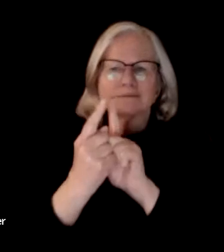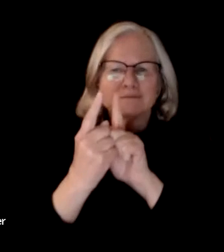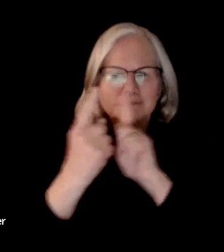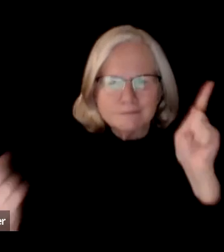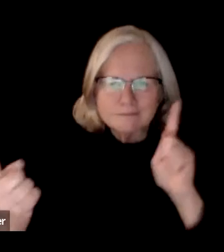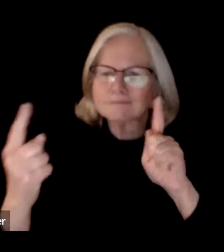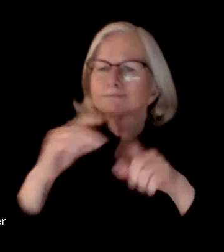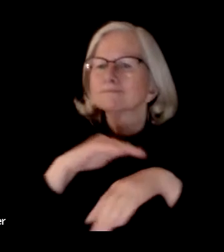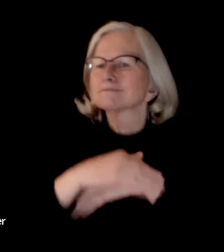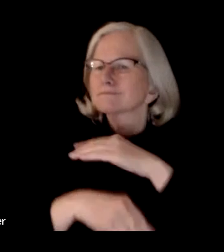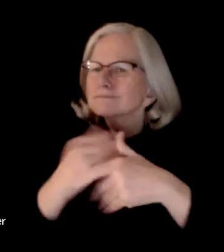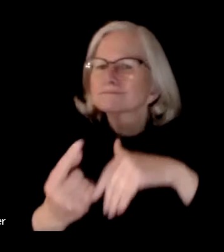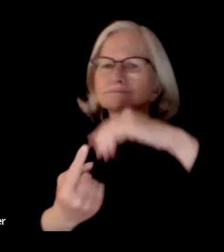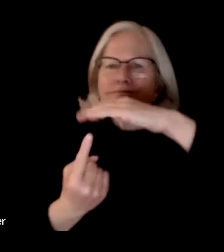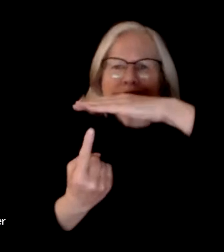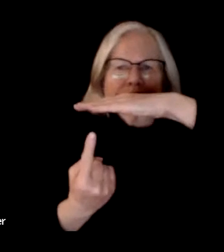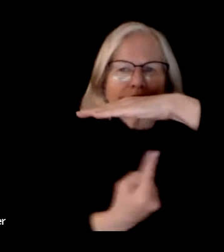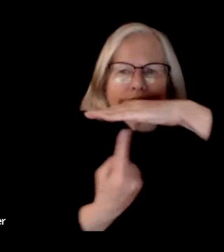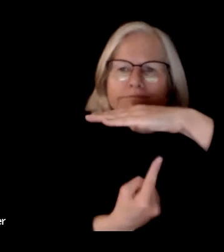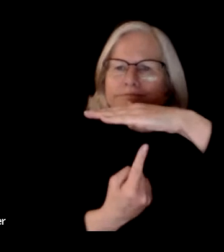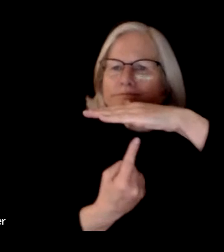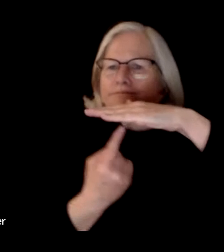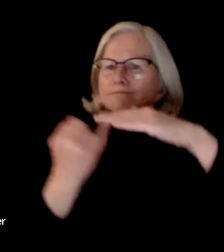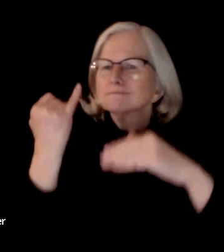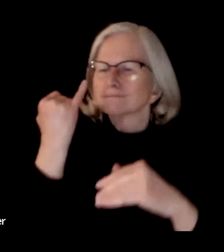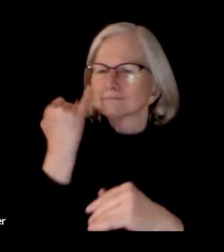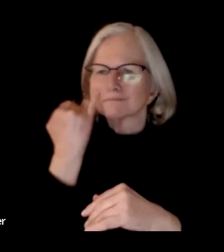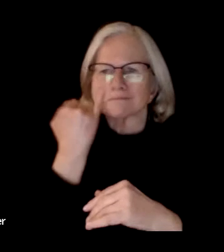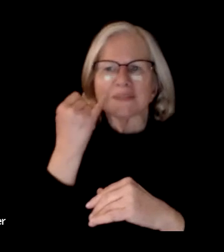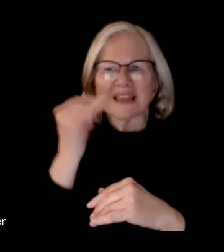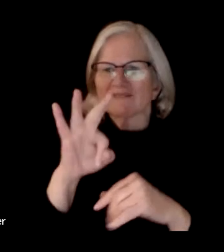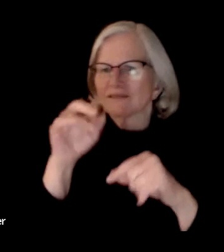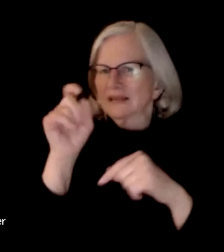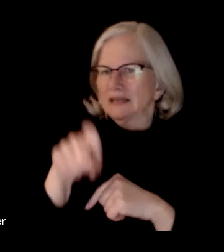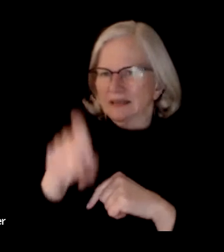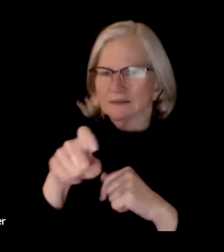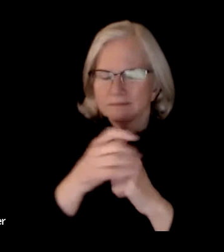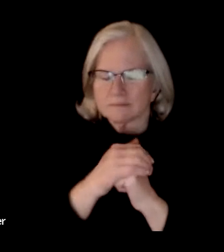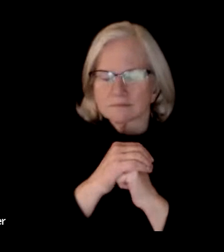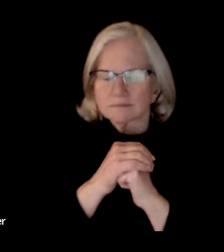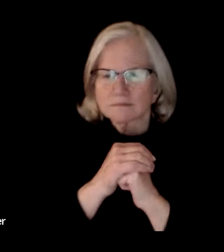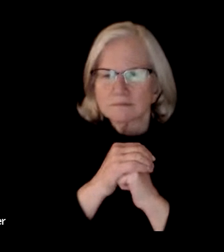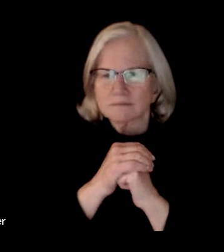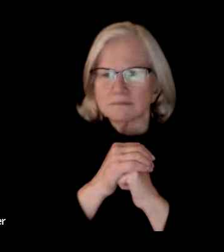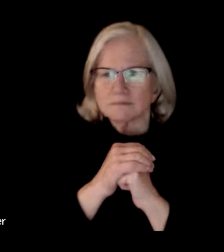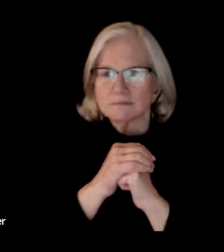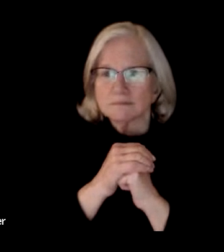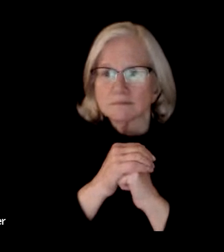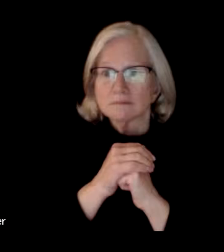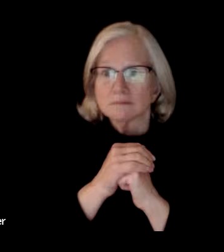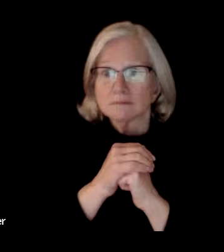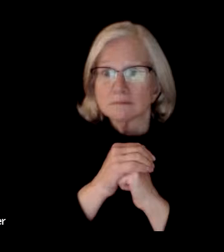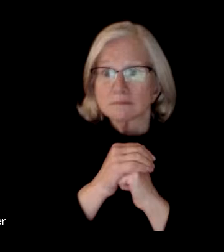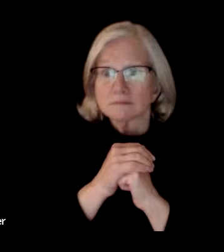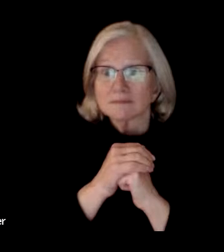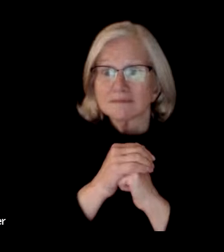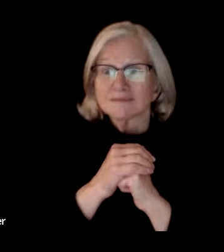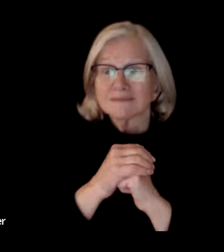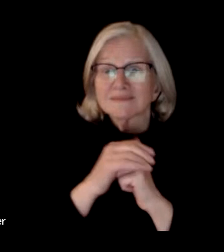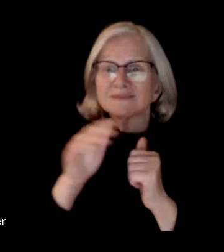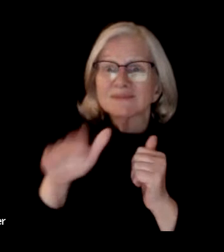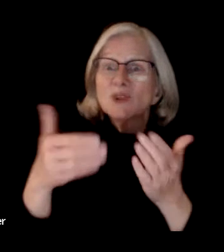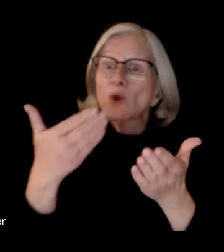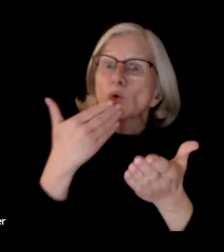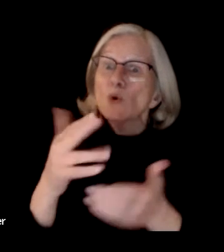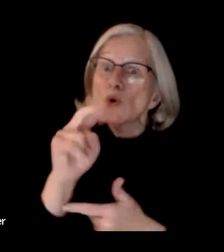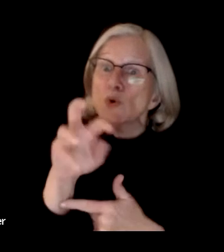if you've been exposed to a positive case. The good news is that preliminary studies indicate that COVID-19